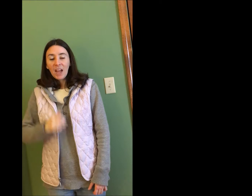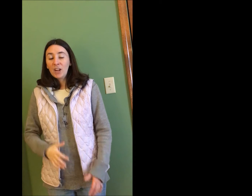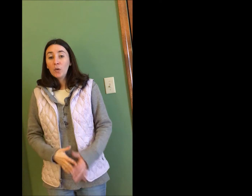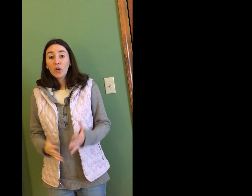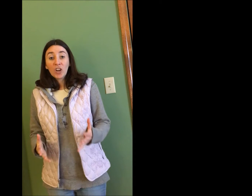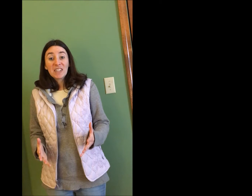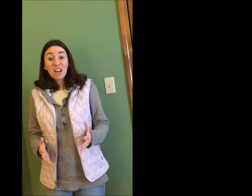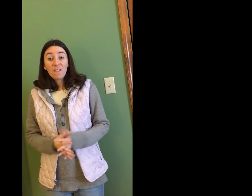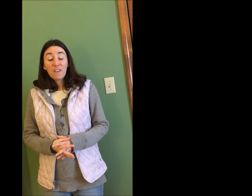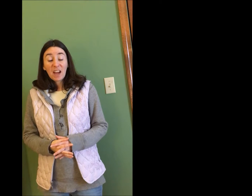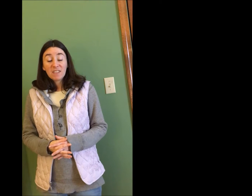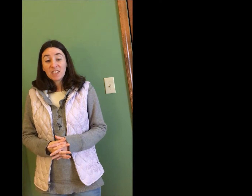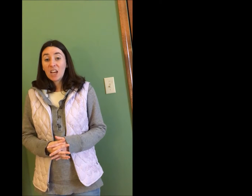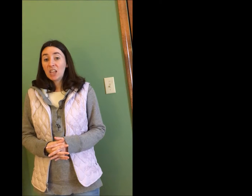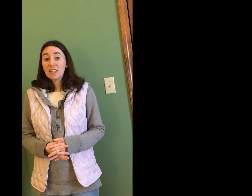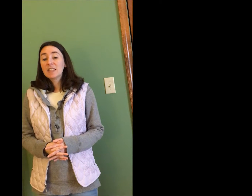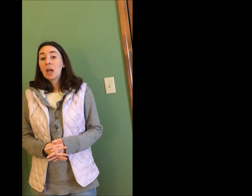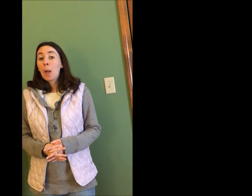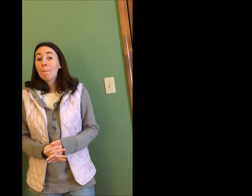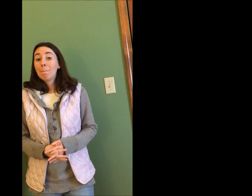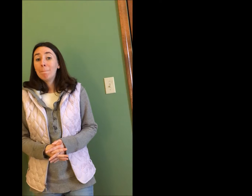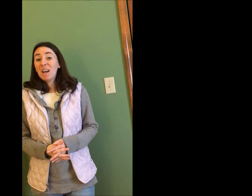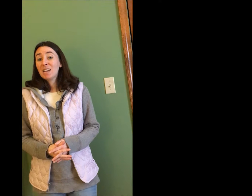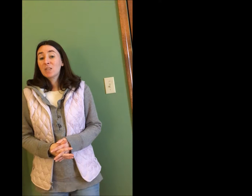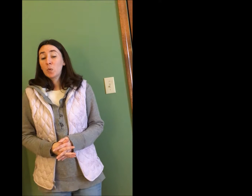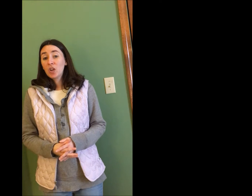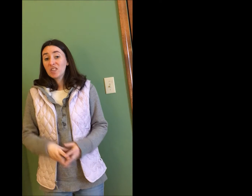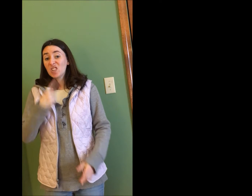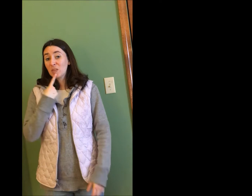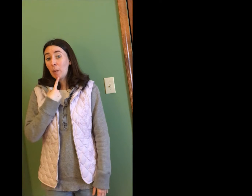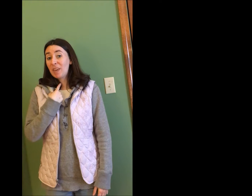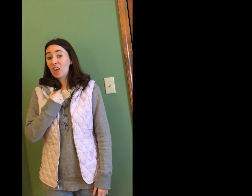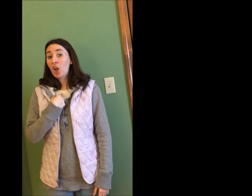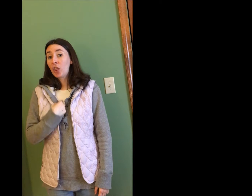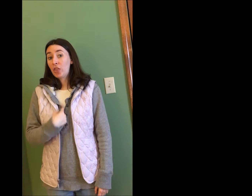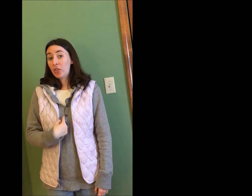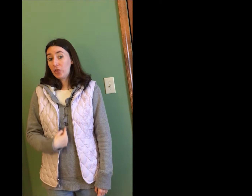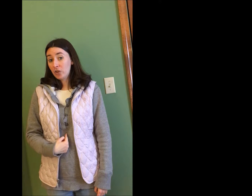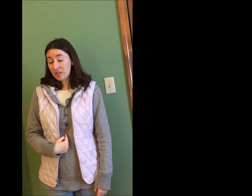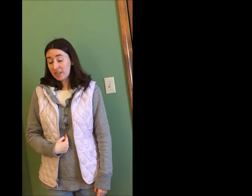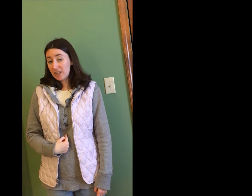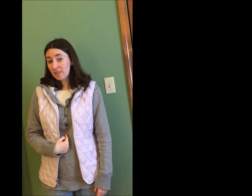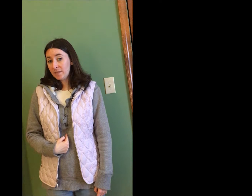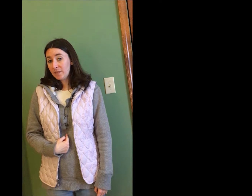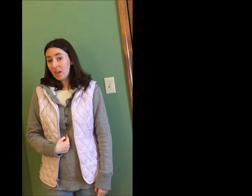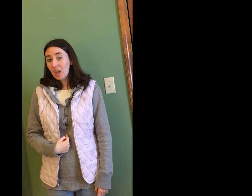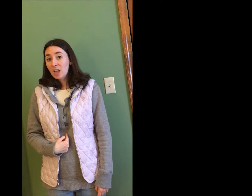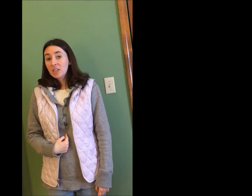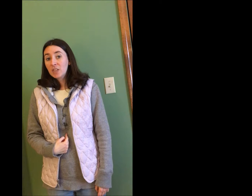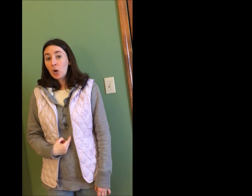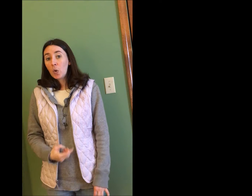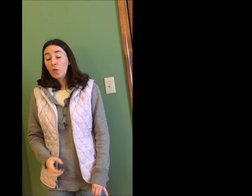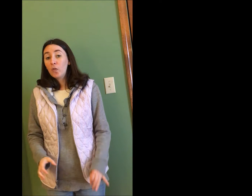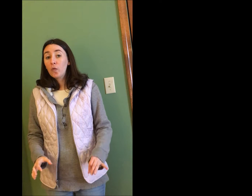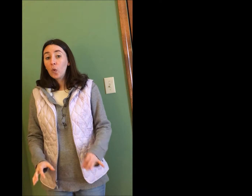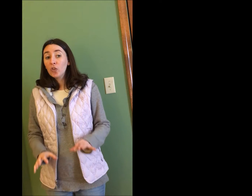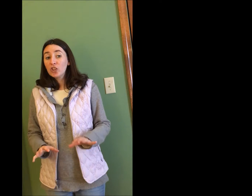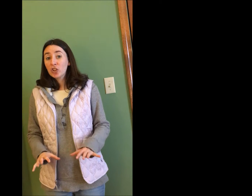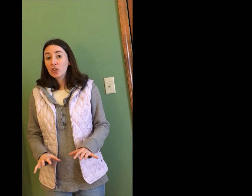I know we've already done 5 signs, but we also talked about being thirsty. So for the children,